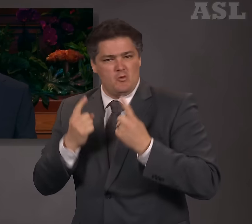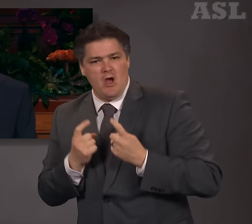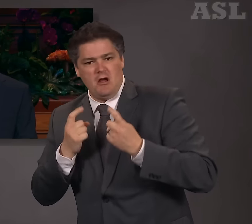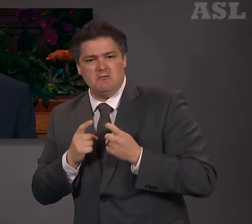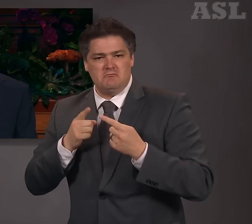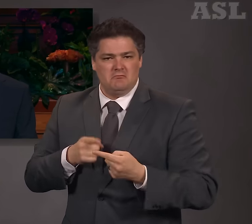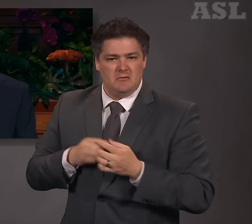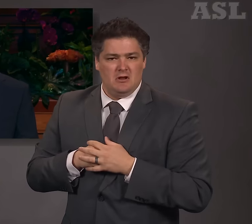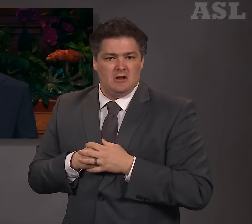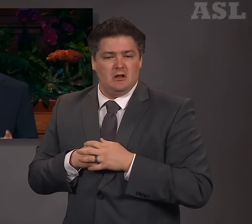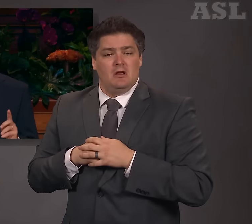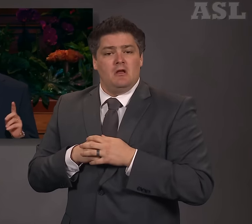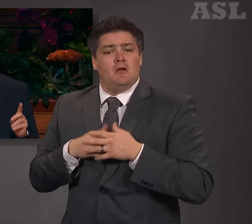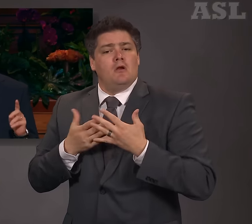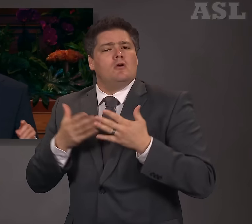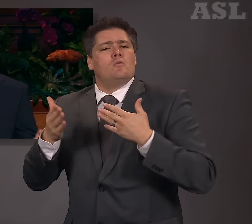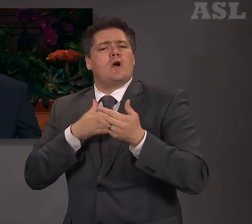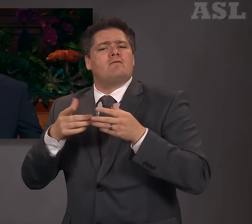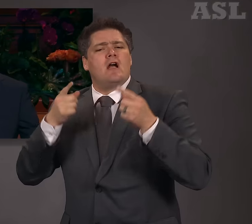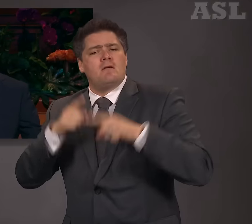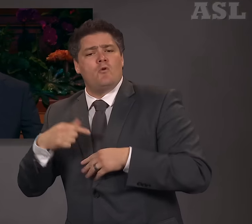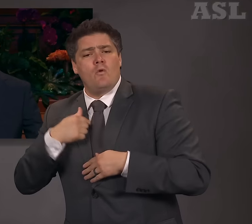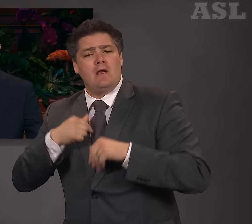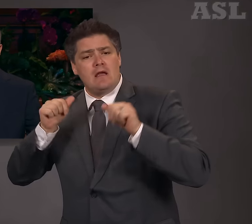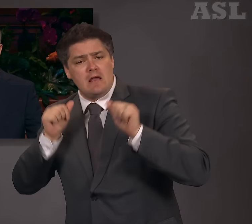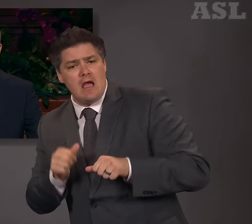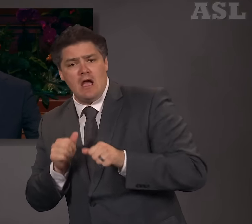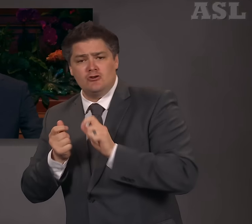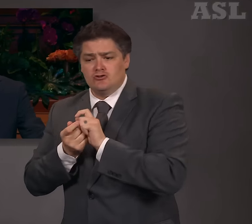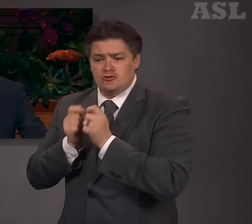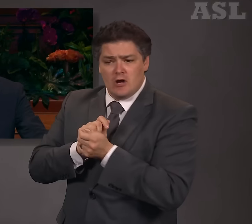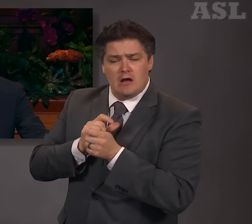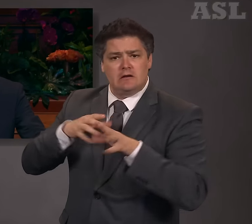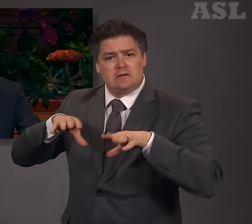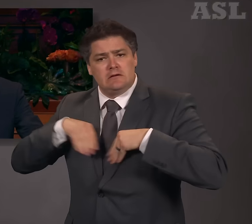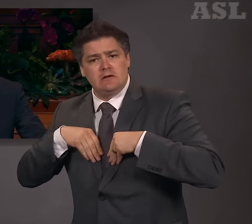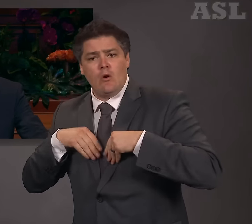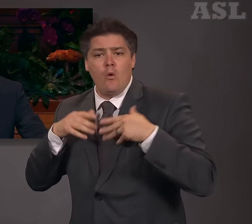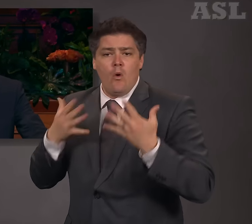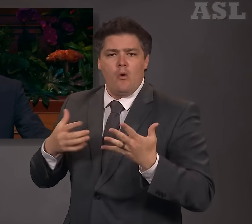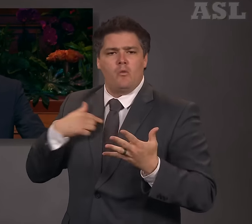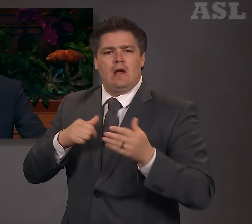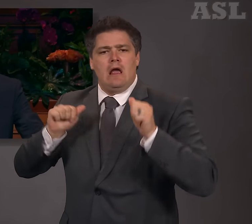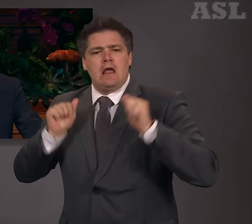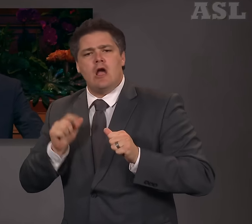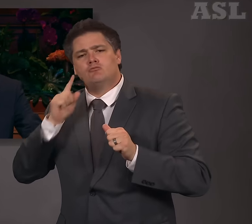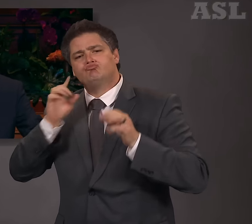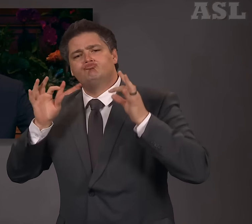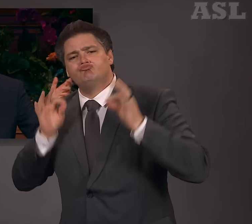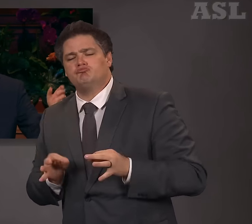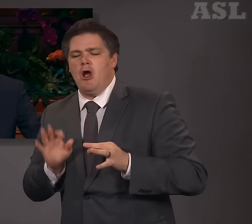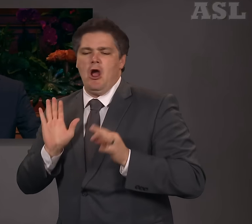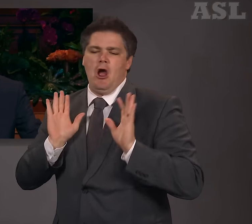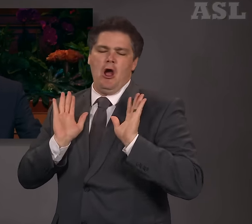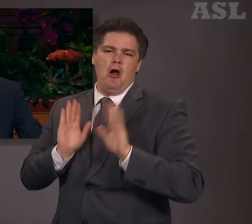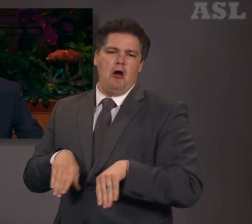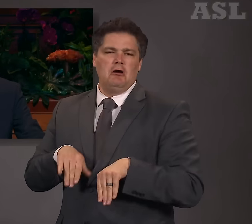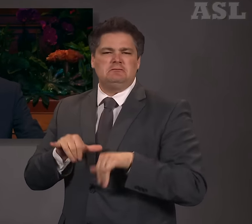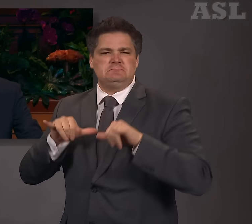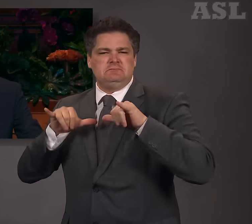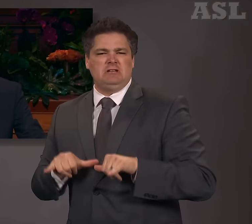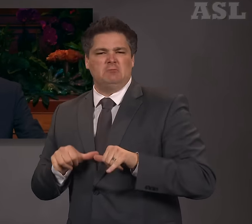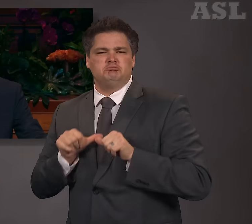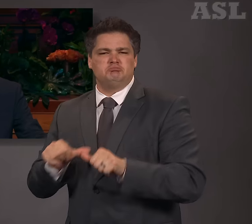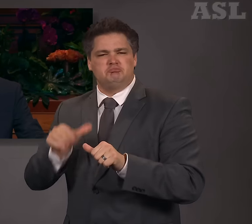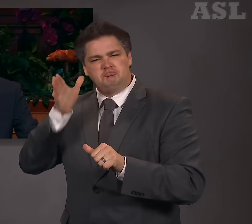alone. We can adjust our sails to the new reality, or we can decide not to